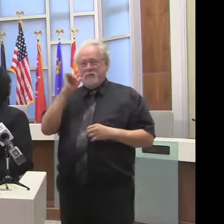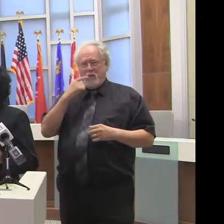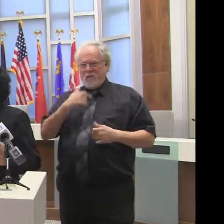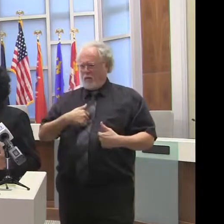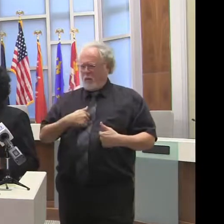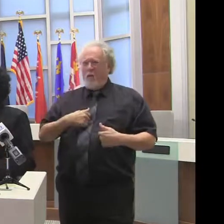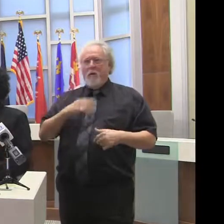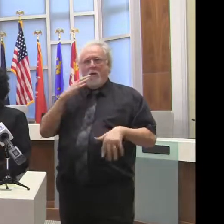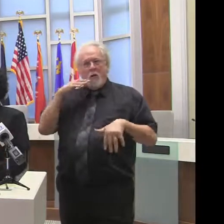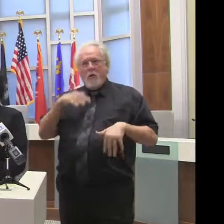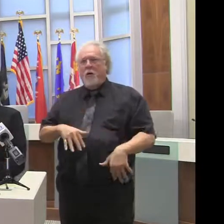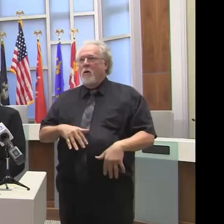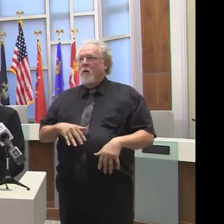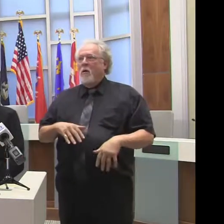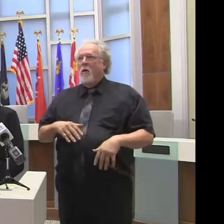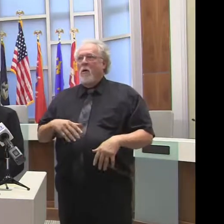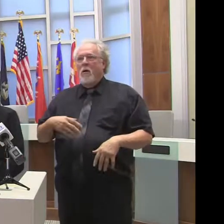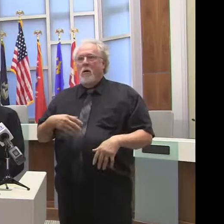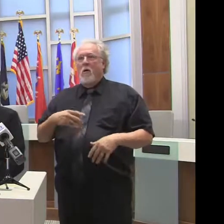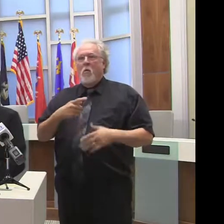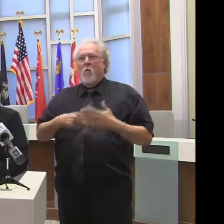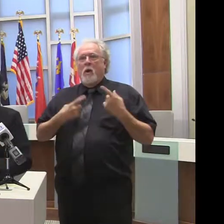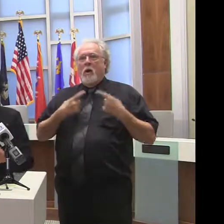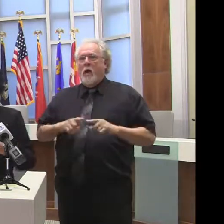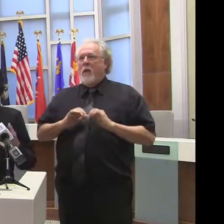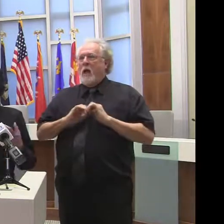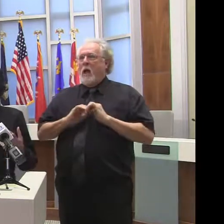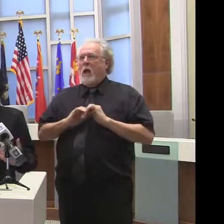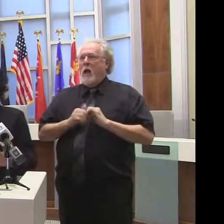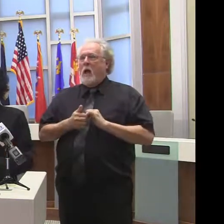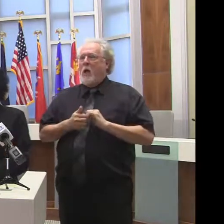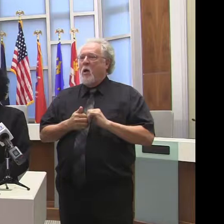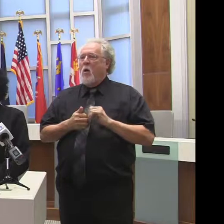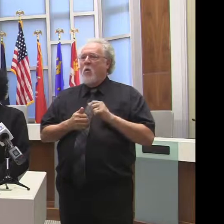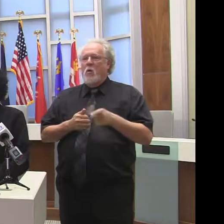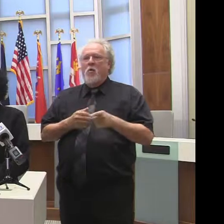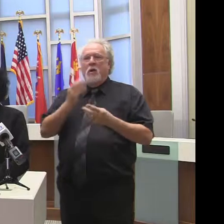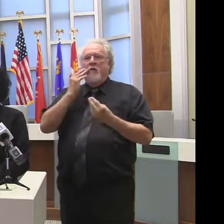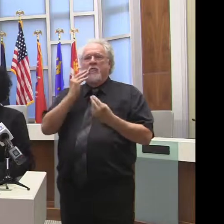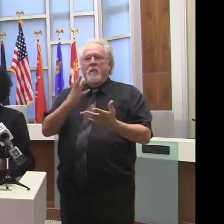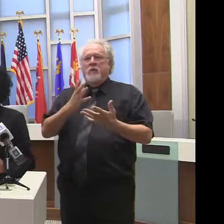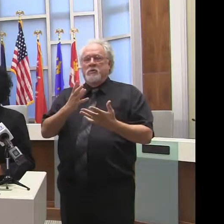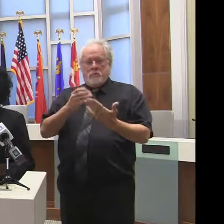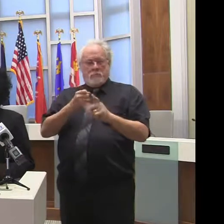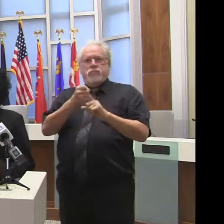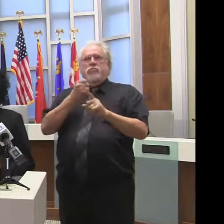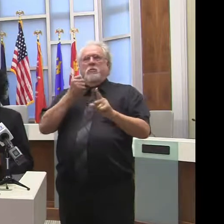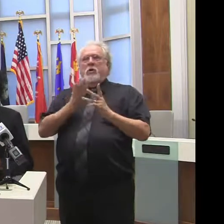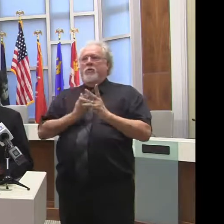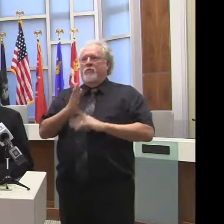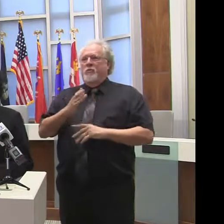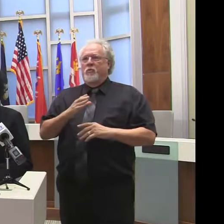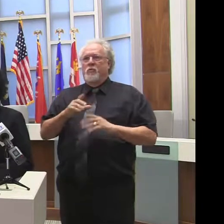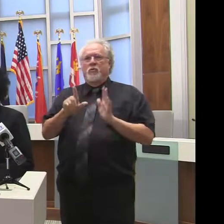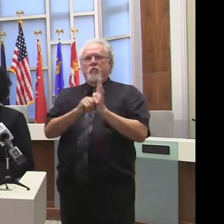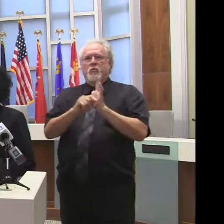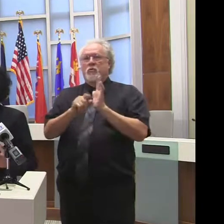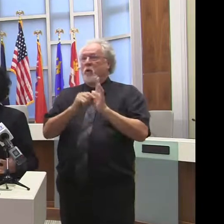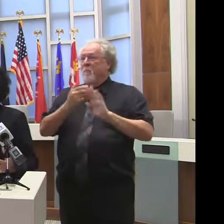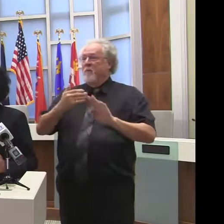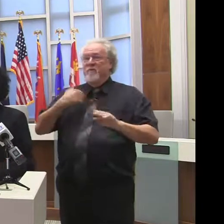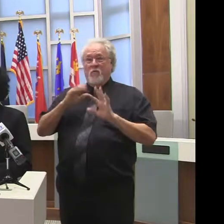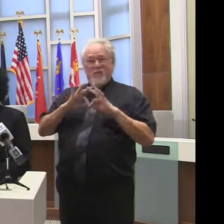that I was appalled at what took place in terms of this information coming out through the press before